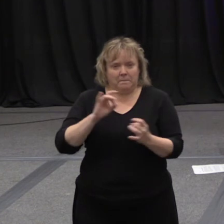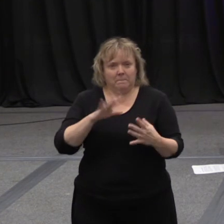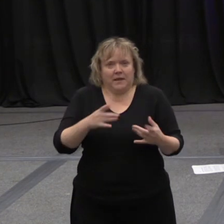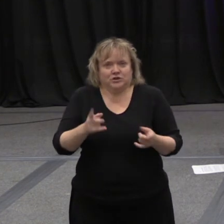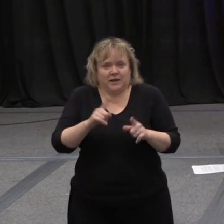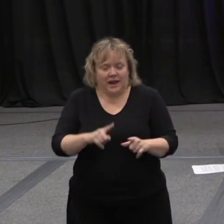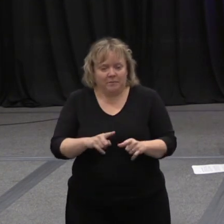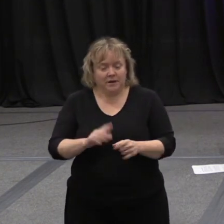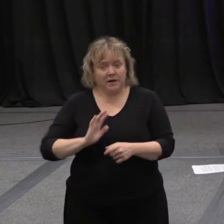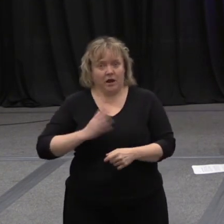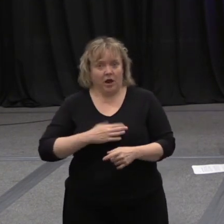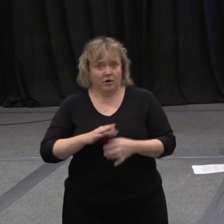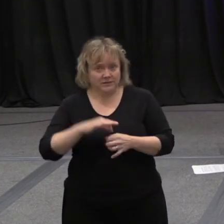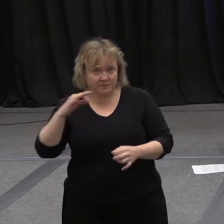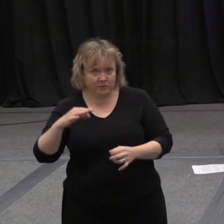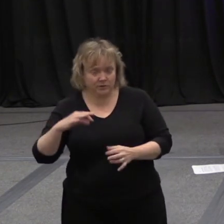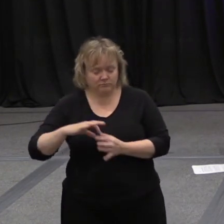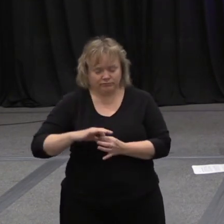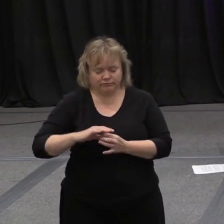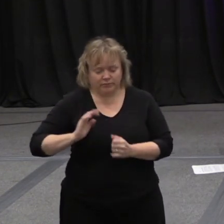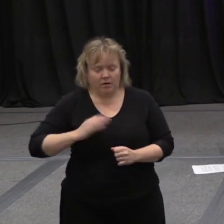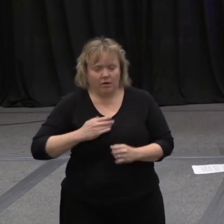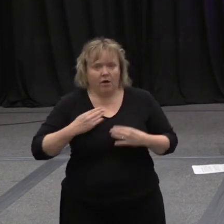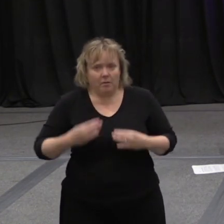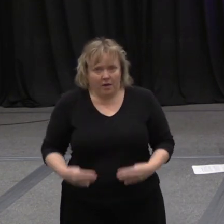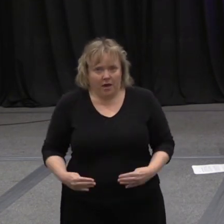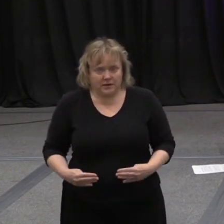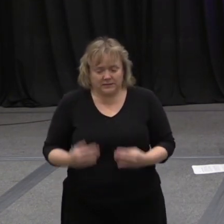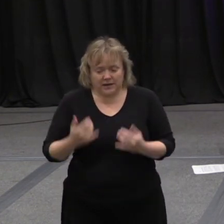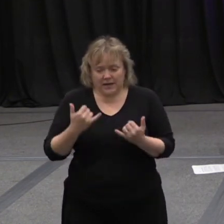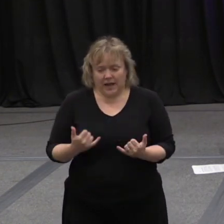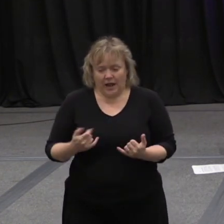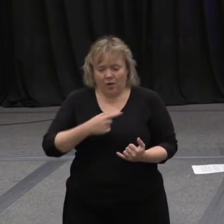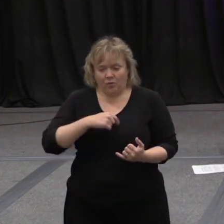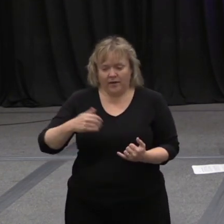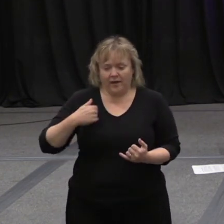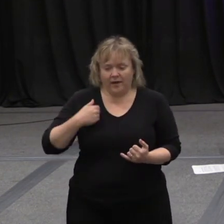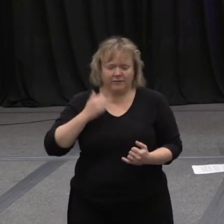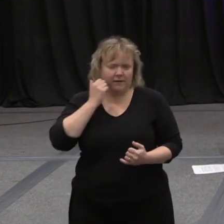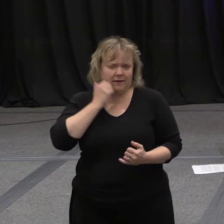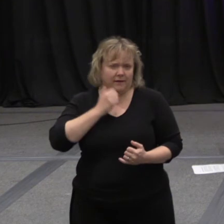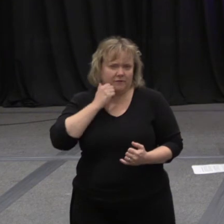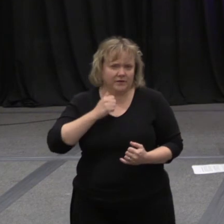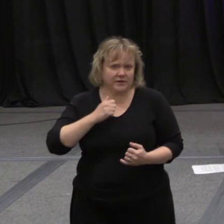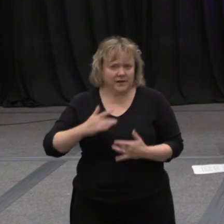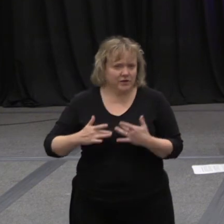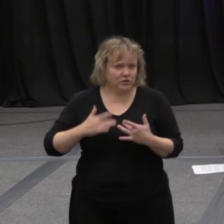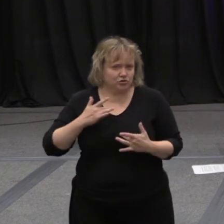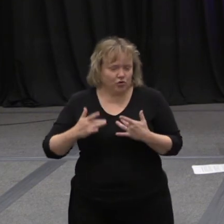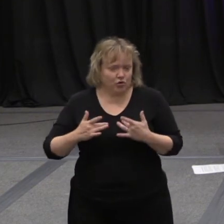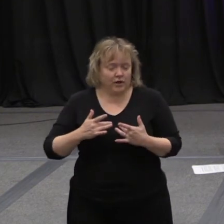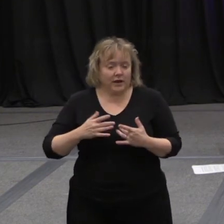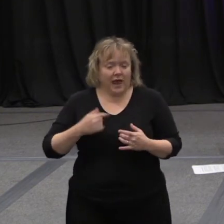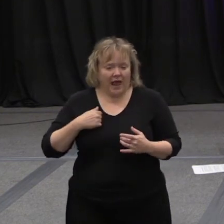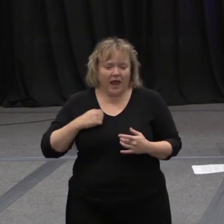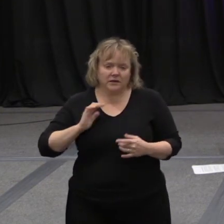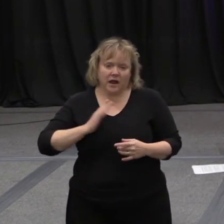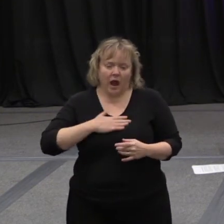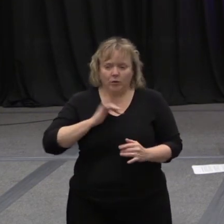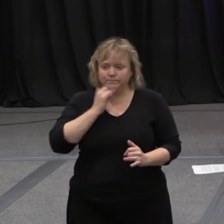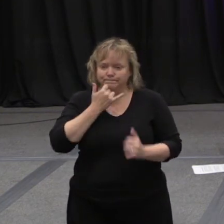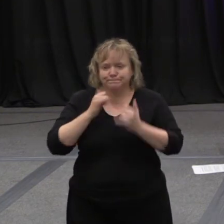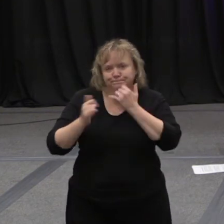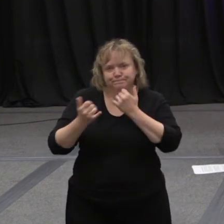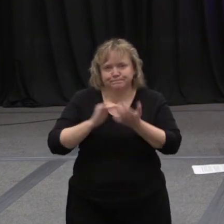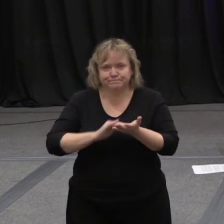spirit as it is in our bodies. Give us this day our daily joy, and heal our trespasses, as we forgive those